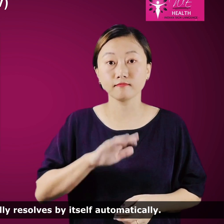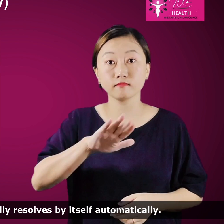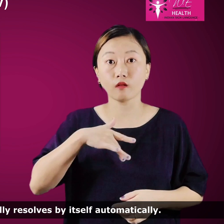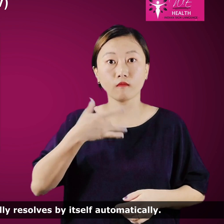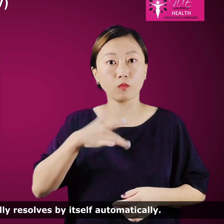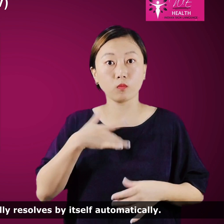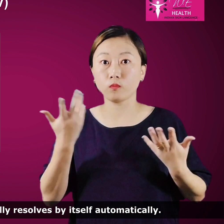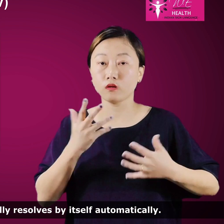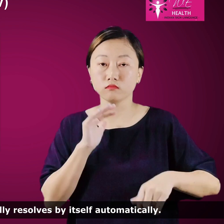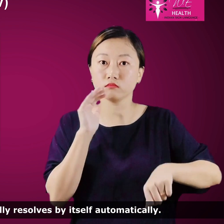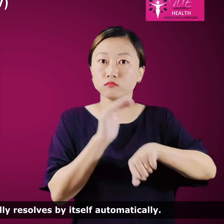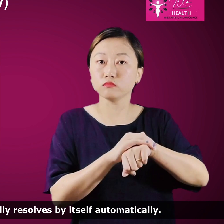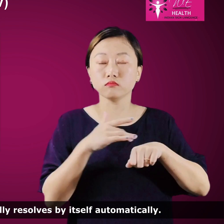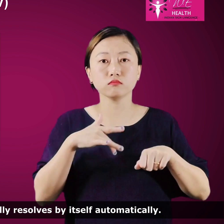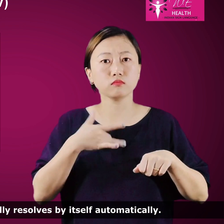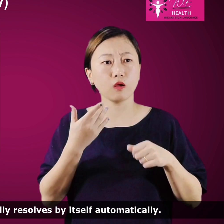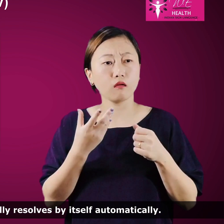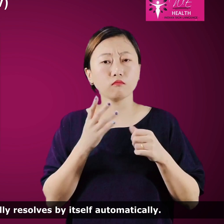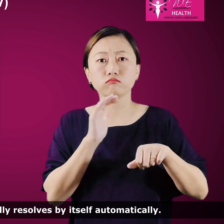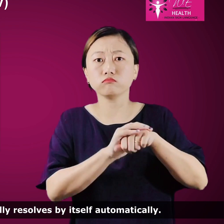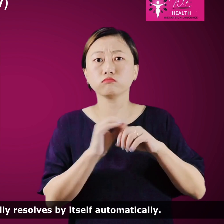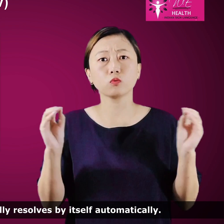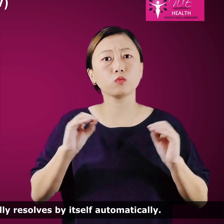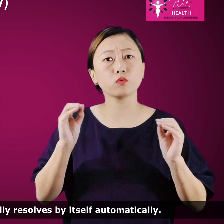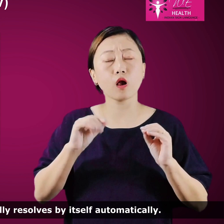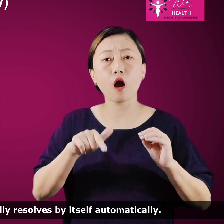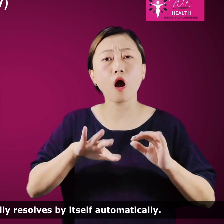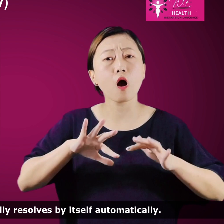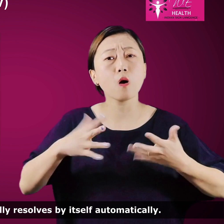With no symptoms, it usually resolves by itself automatically.